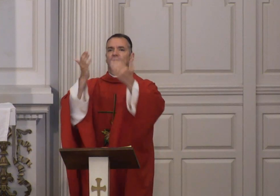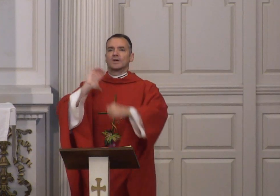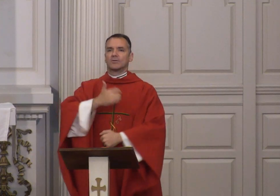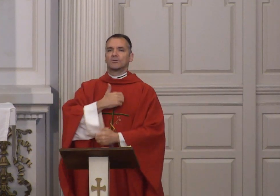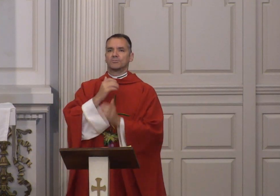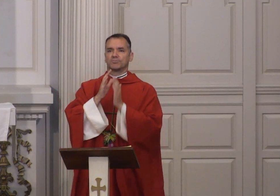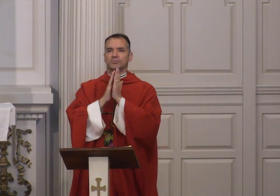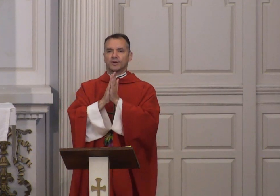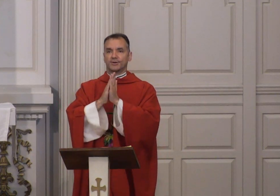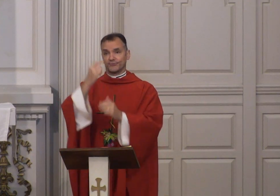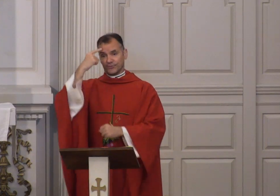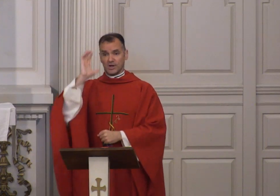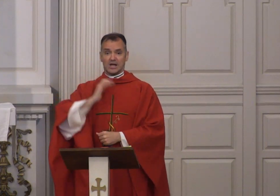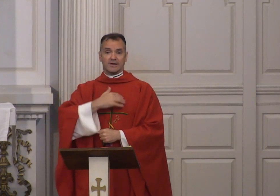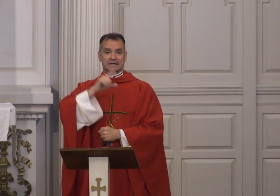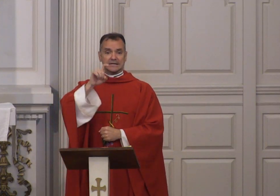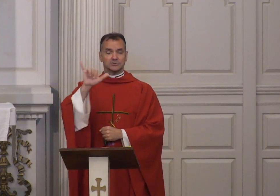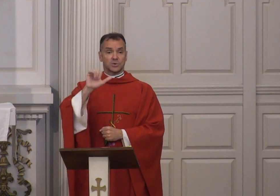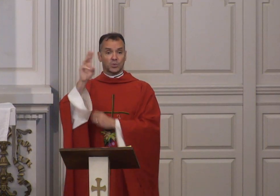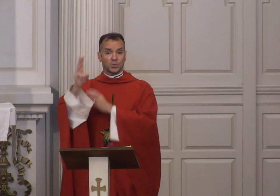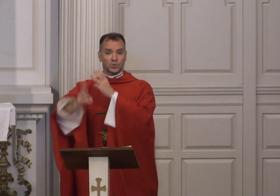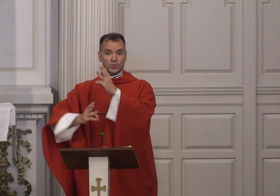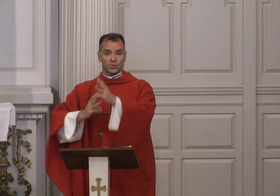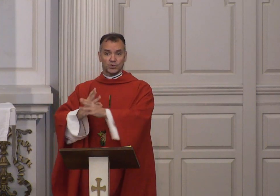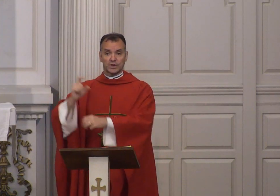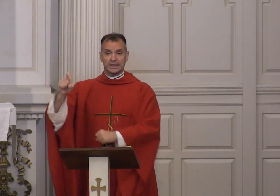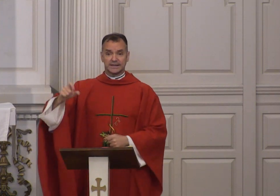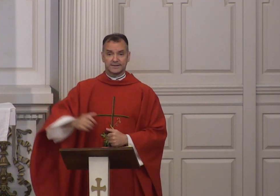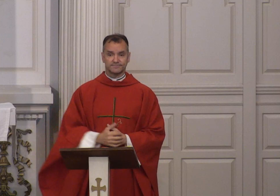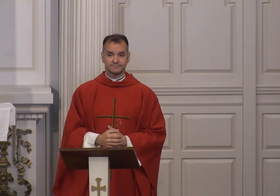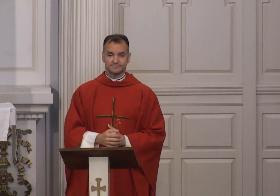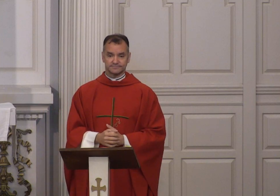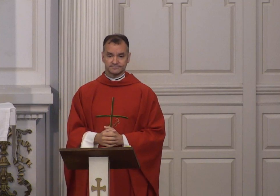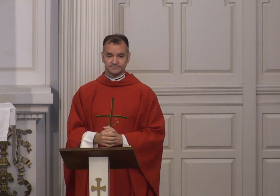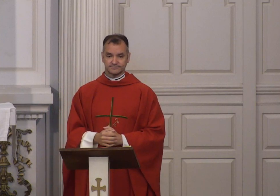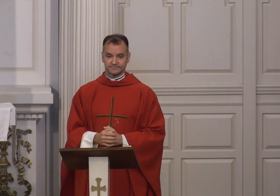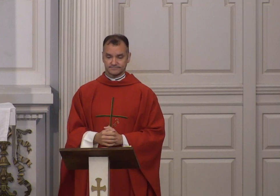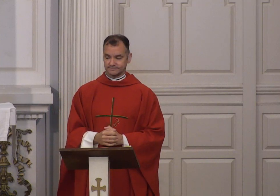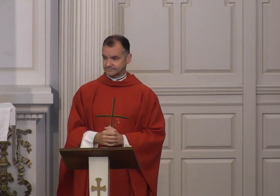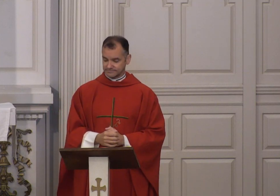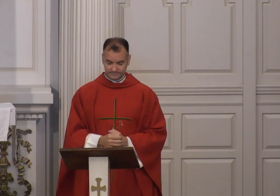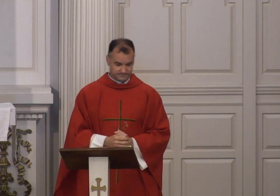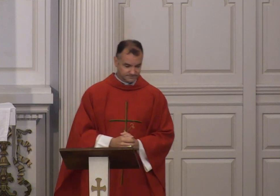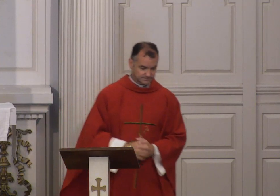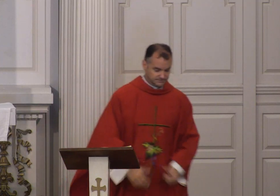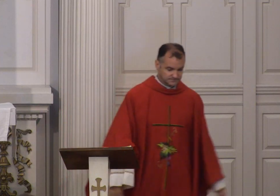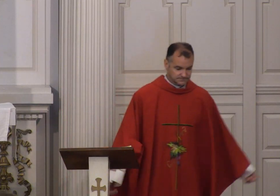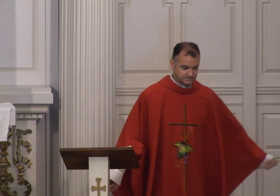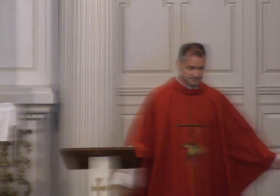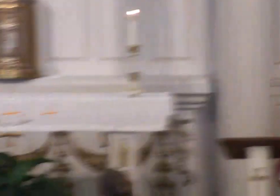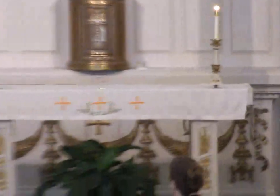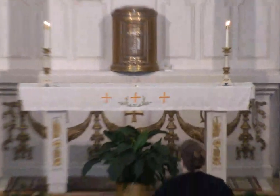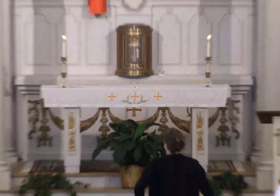Father, we offer you our prayers now for our needs and the needs of the world.